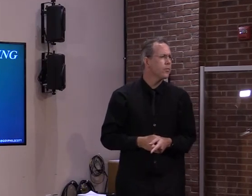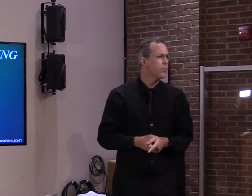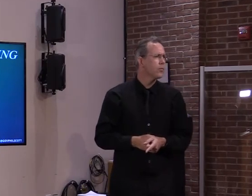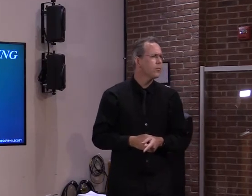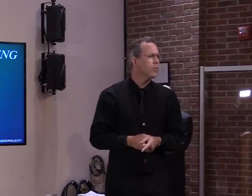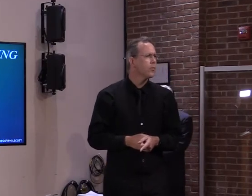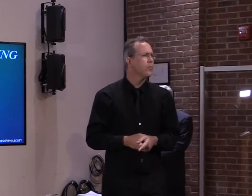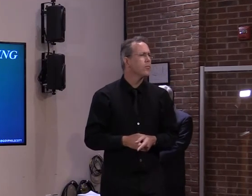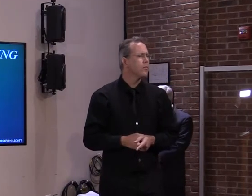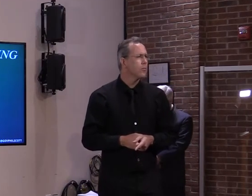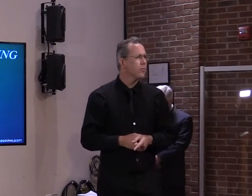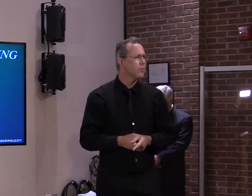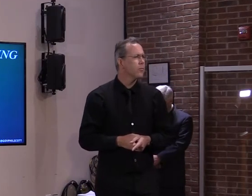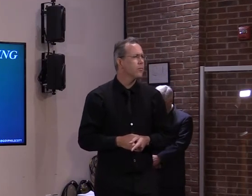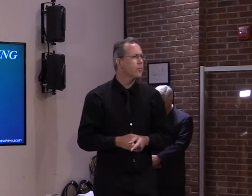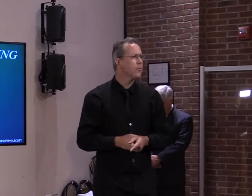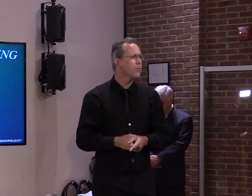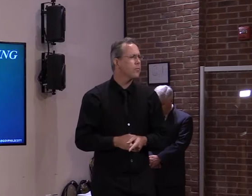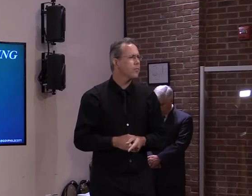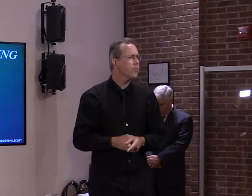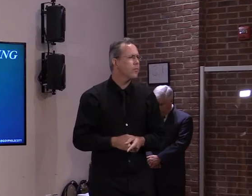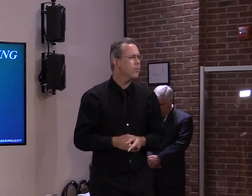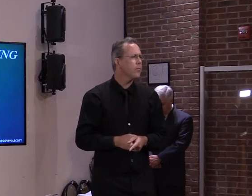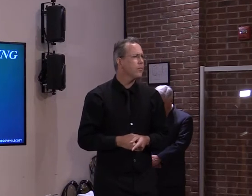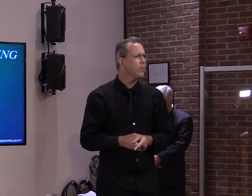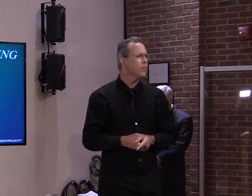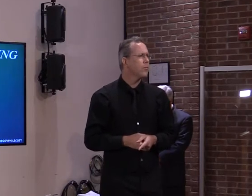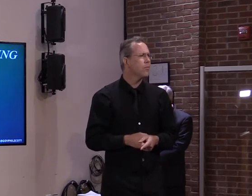wasn't much capacity for shelters in the first place,